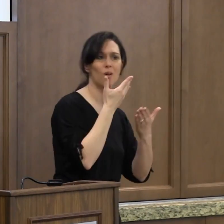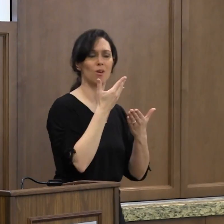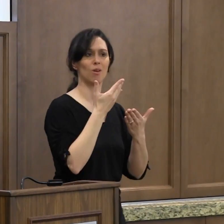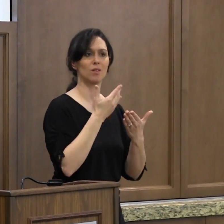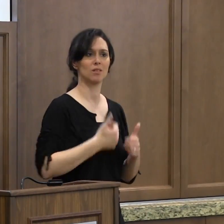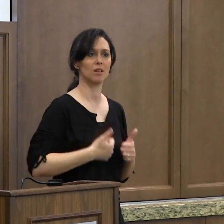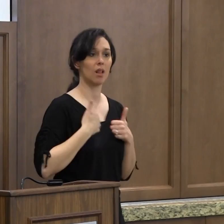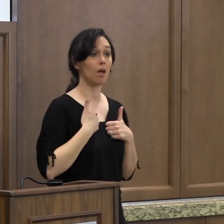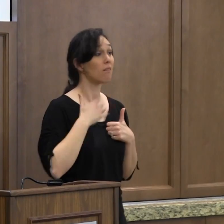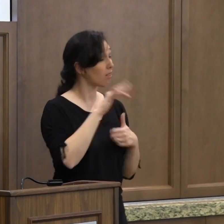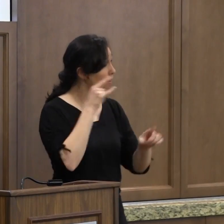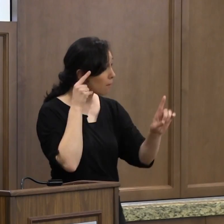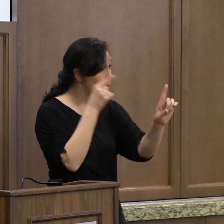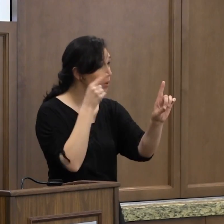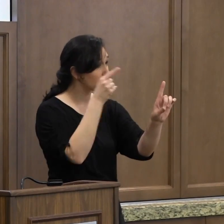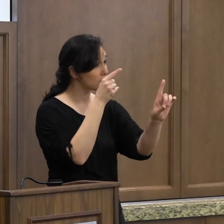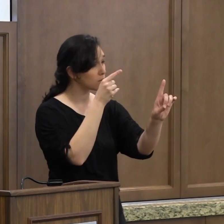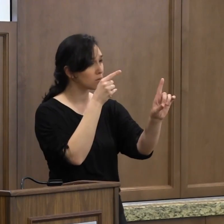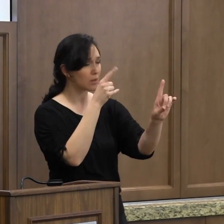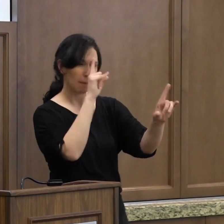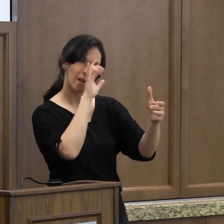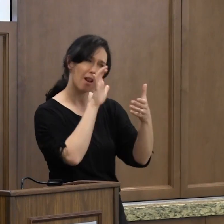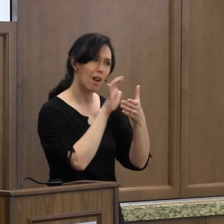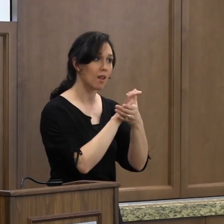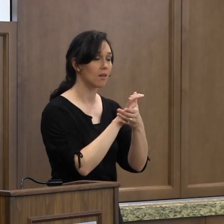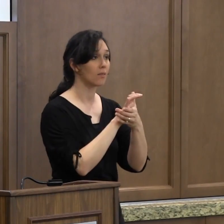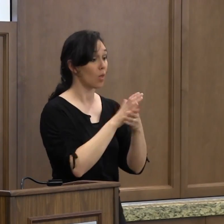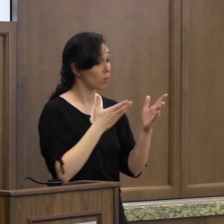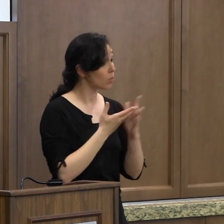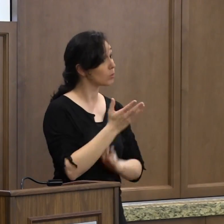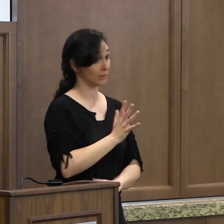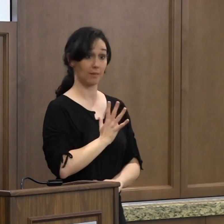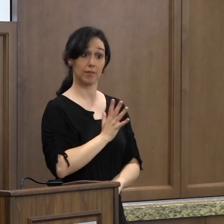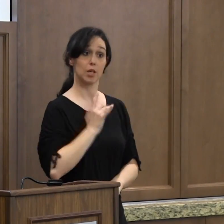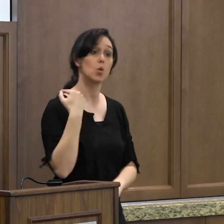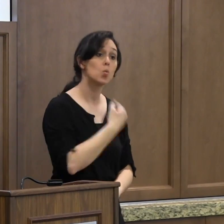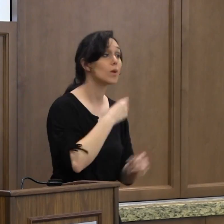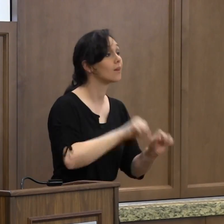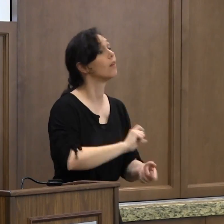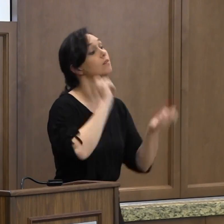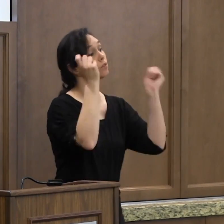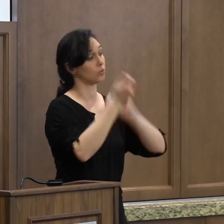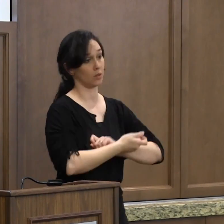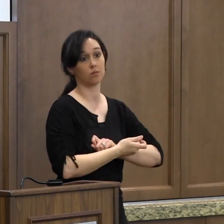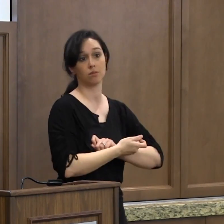driven by a purpose, in a belief that through civility, we can transform.